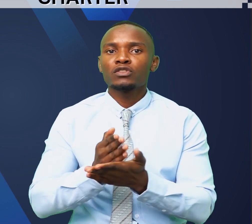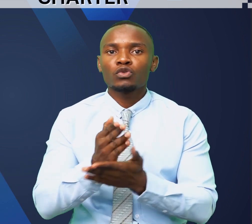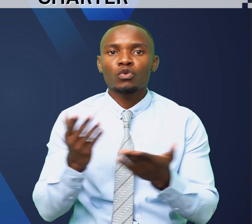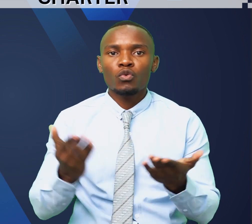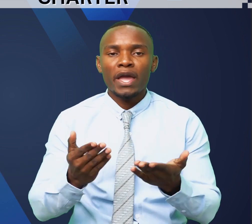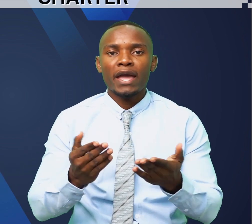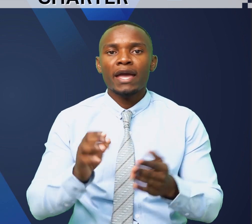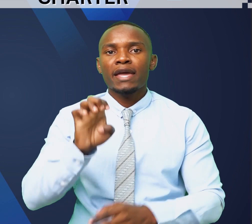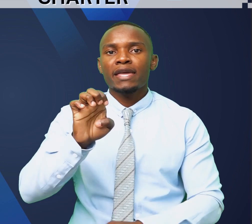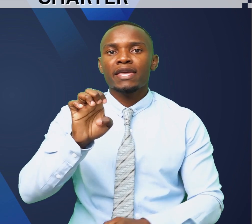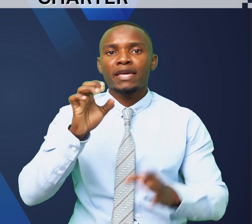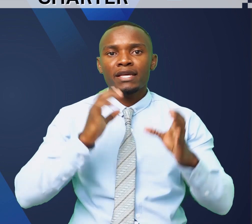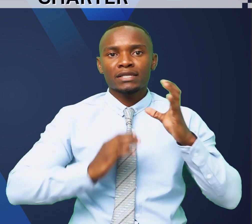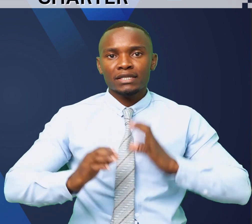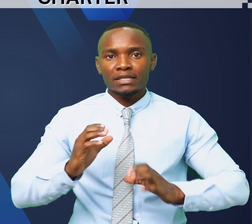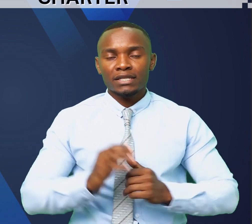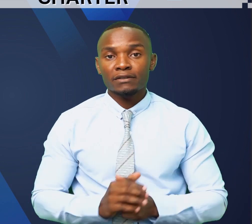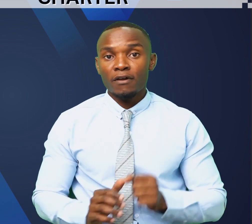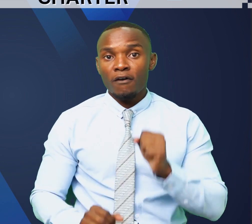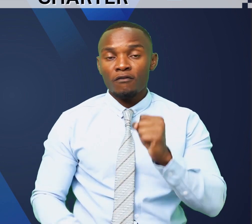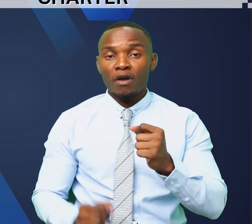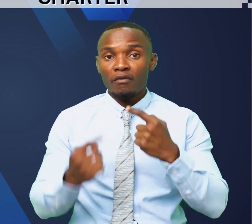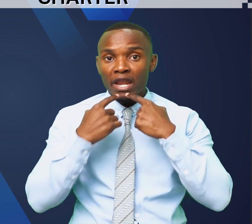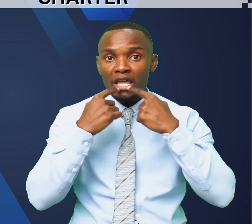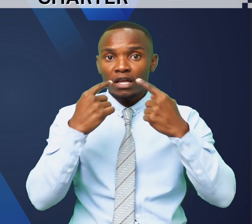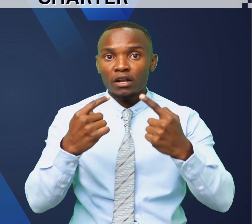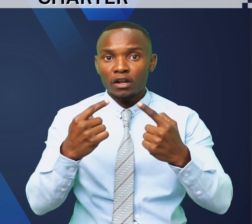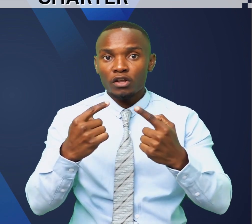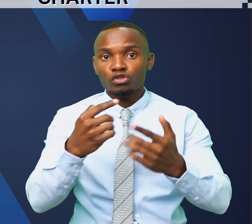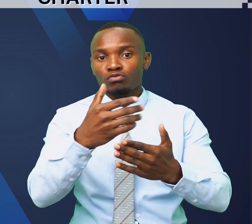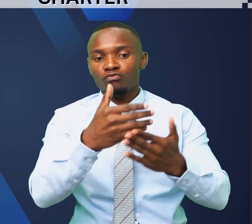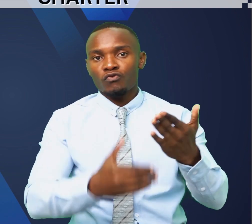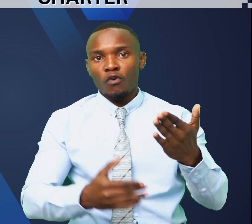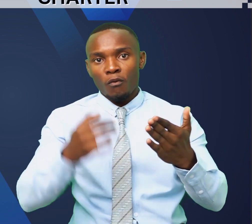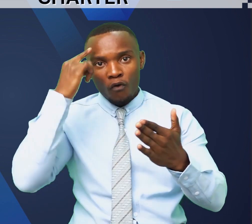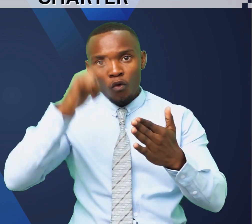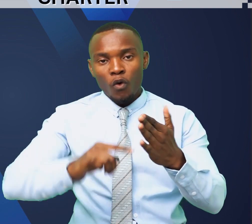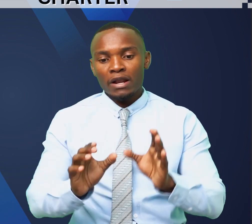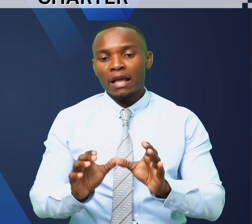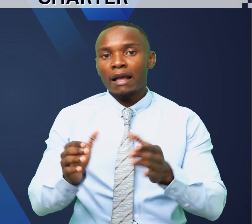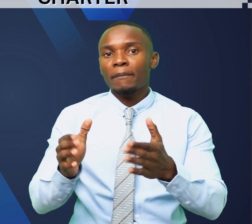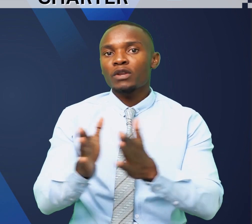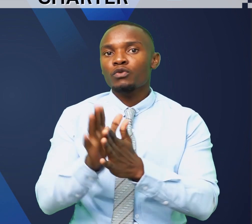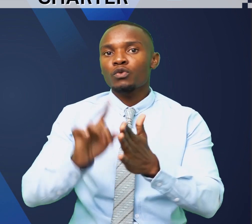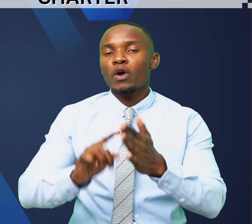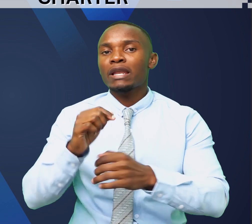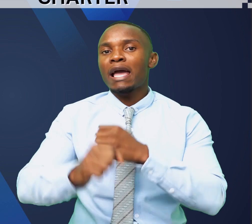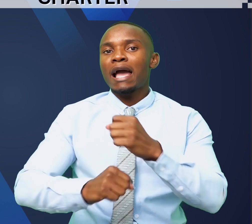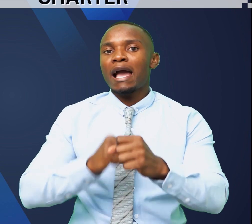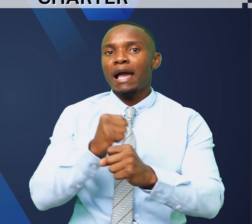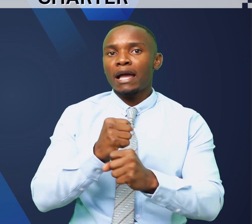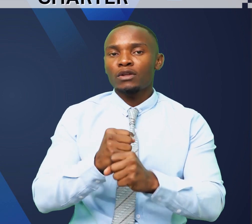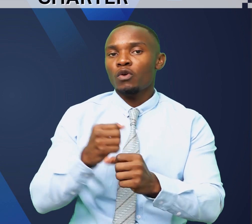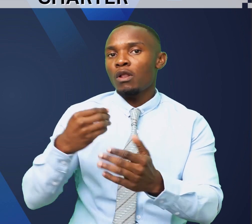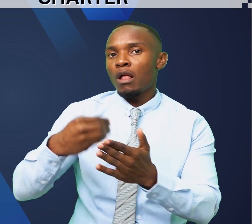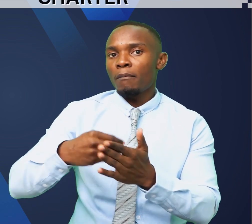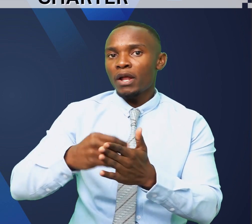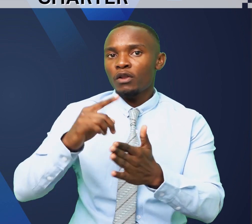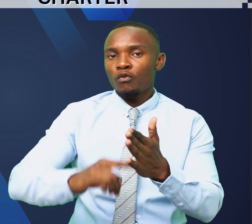eCitizen. 5. Declaration form for firms with annual turnover of less than